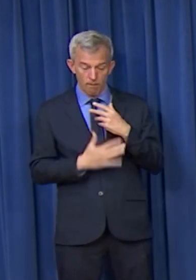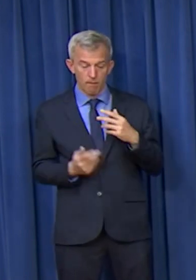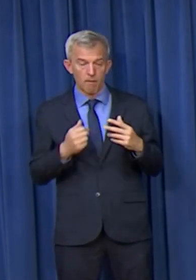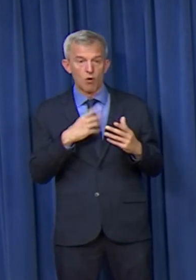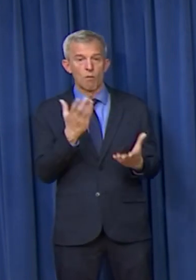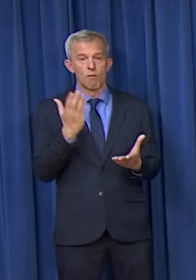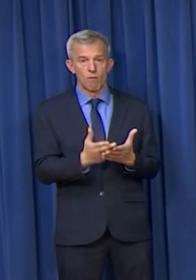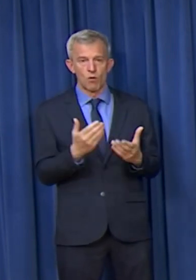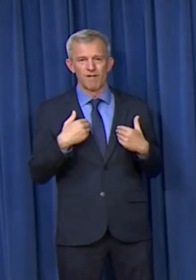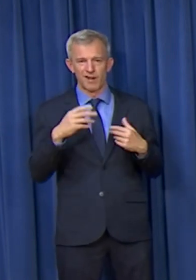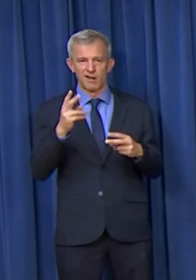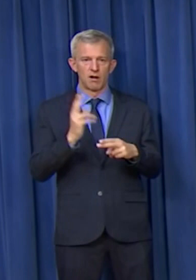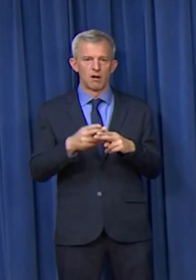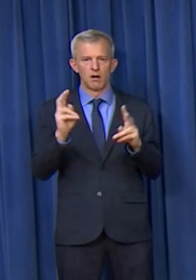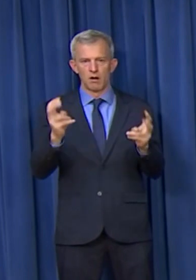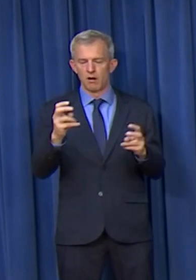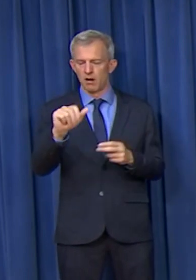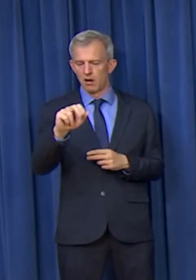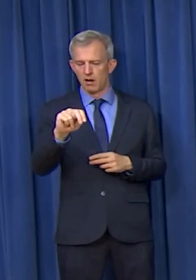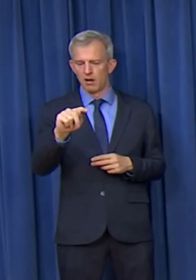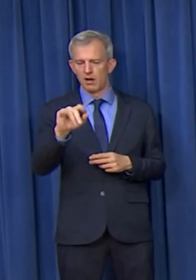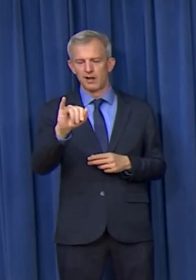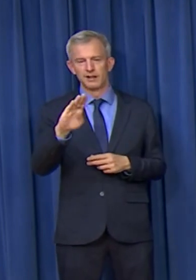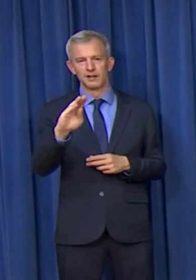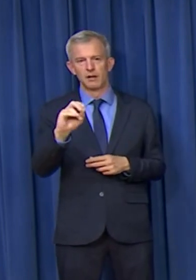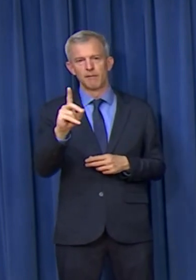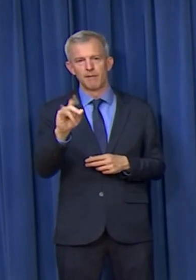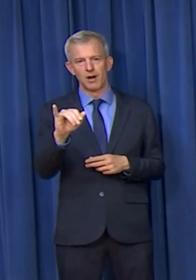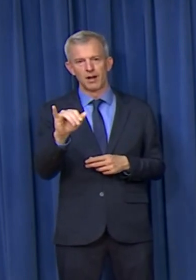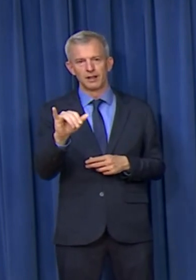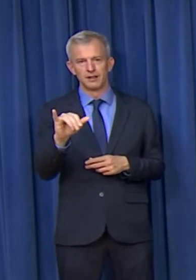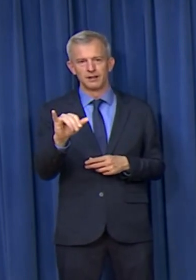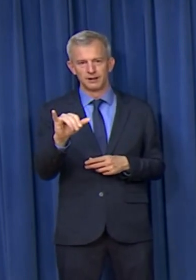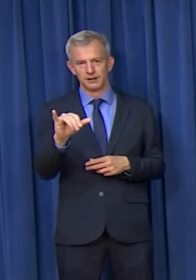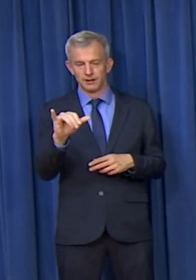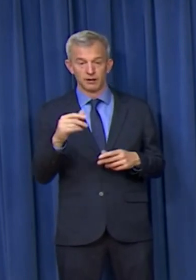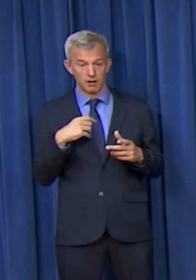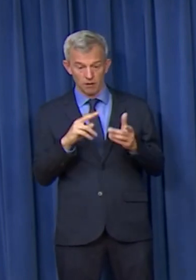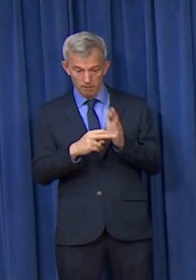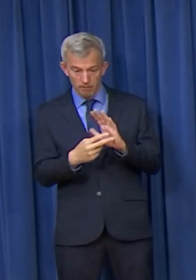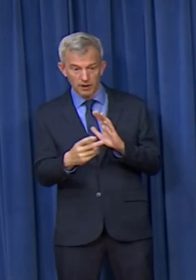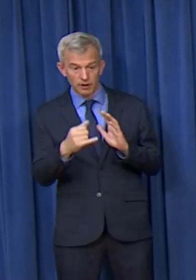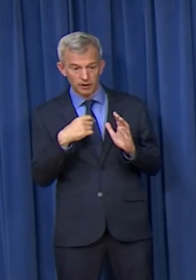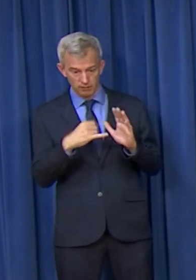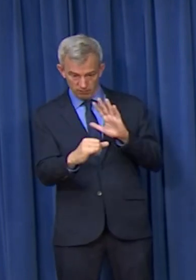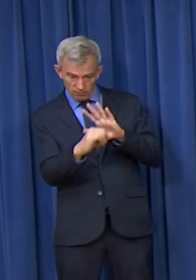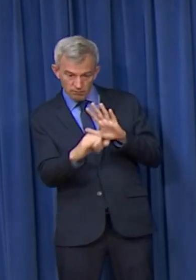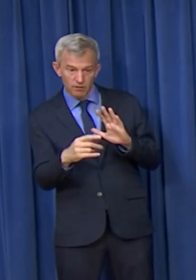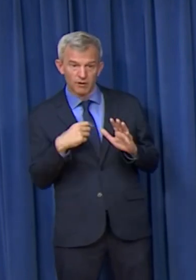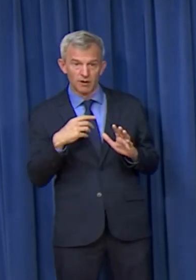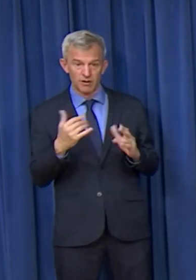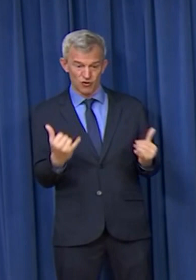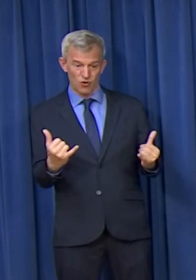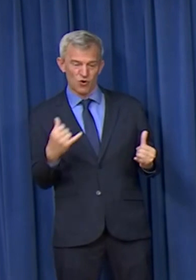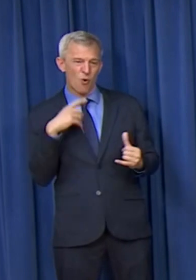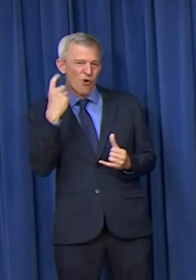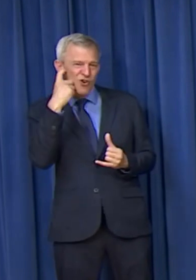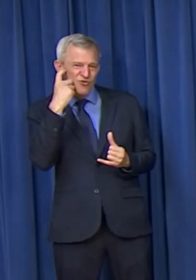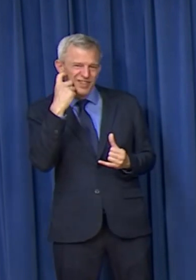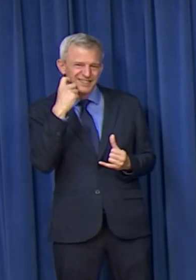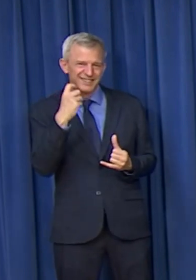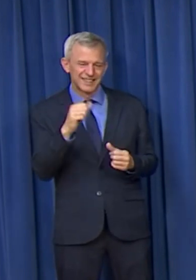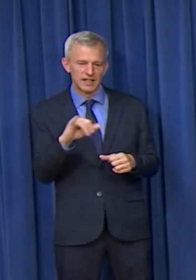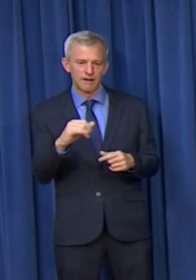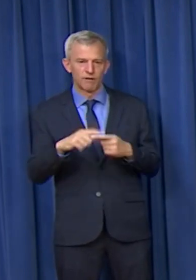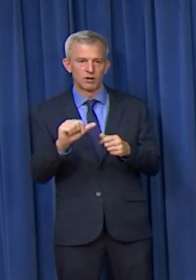bloodstream, making it possible to detect current or recent virus infections from COVID-19. And its Twitter